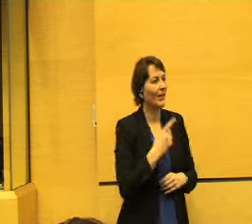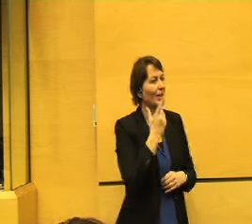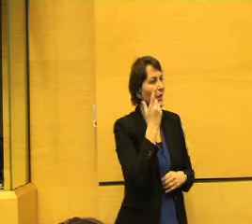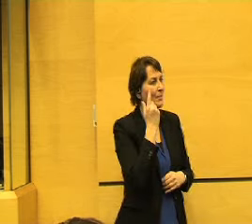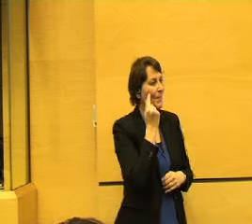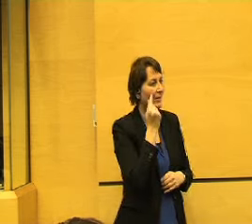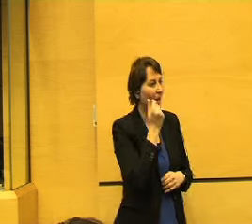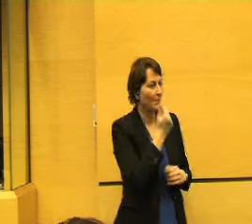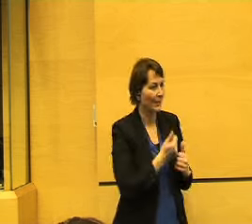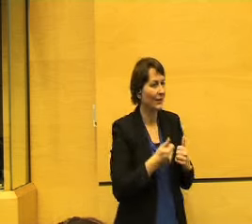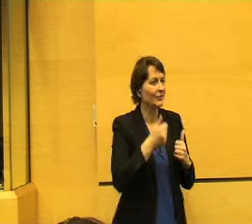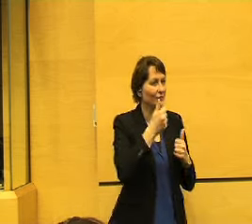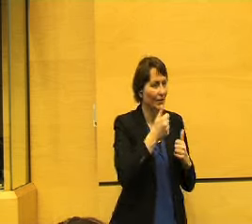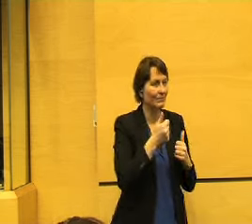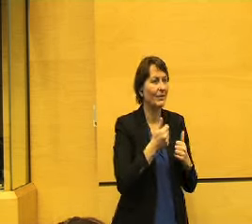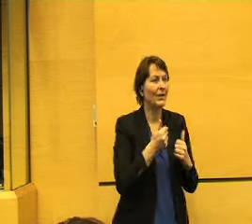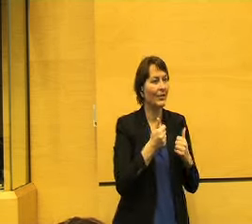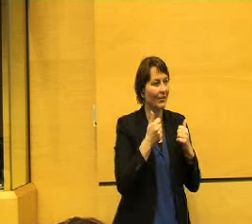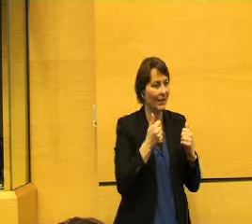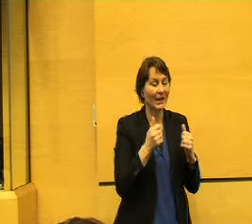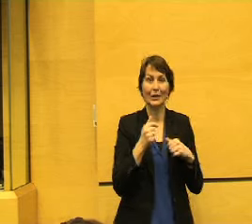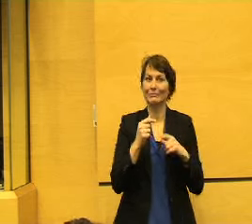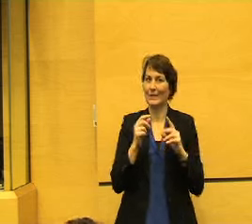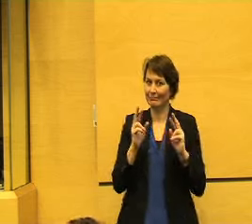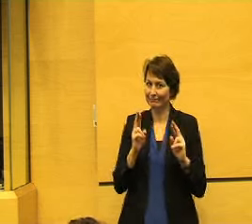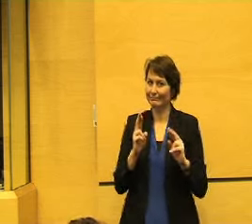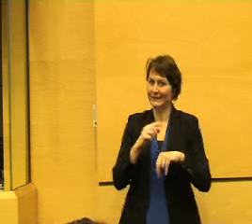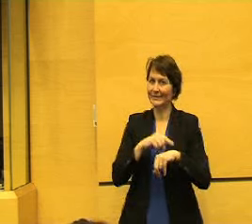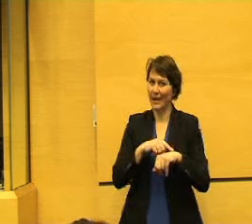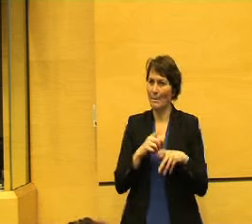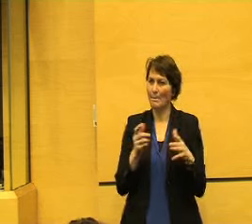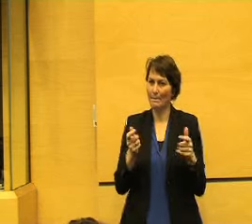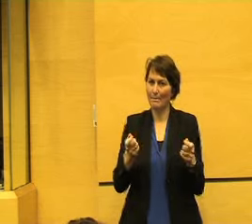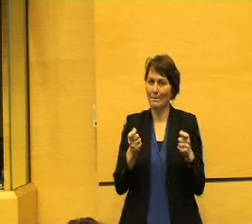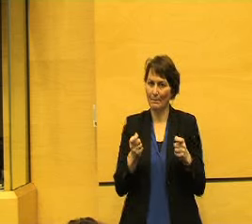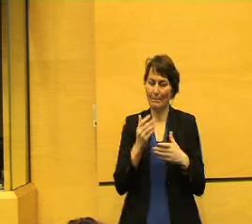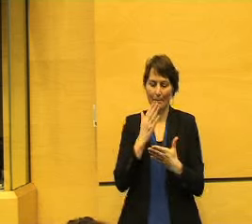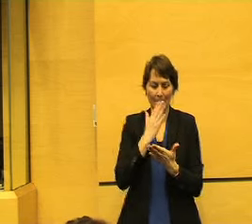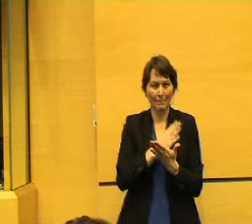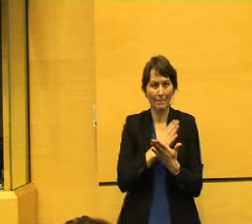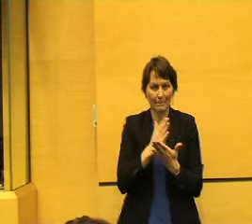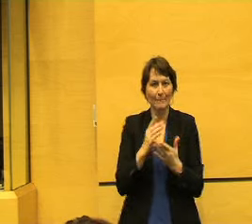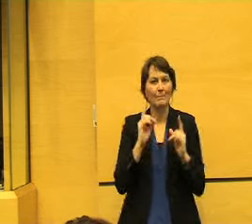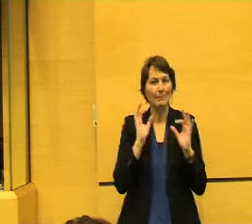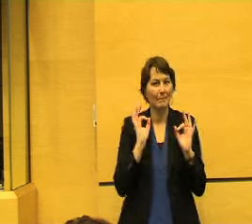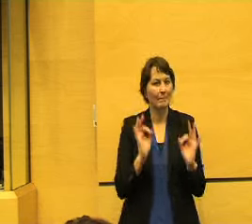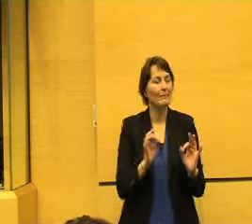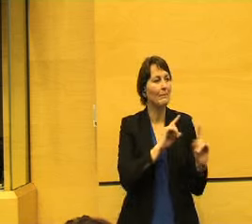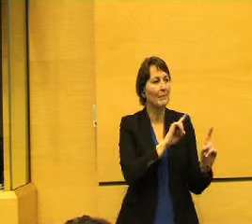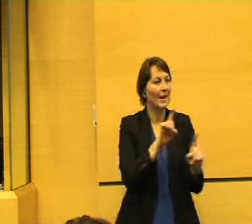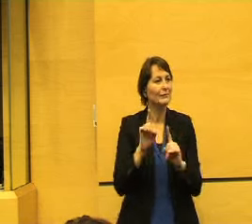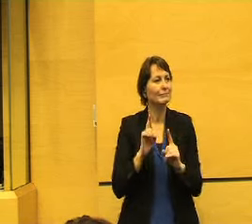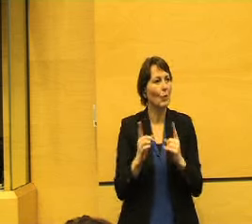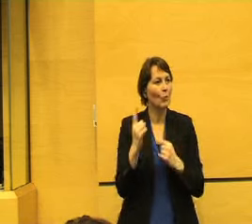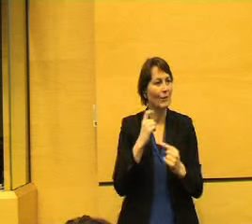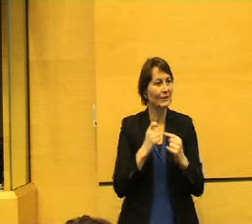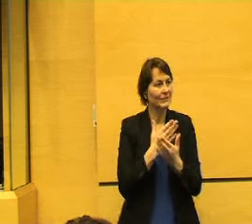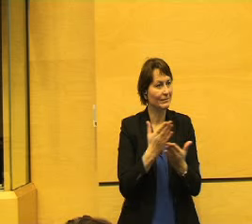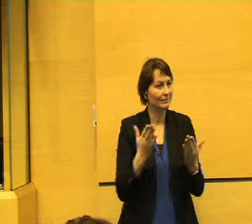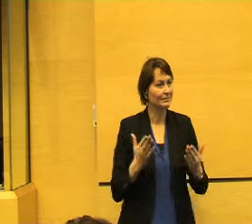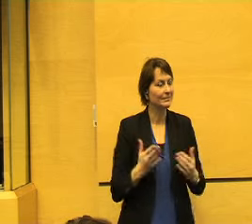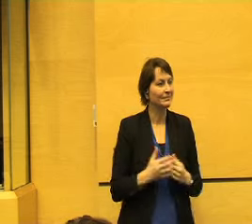has tried our best to keep answer on time, to provide precise answer to all questions